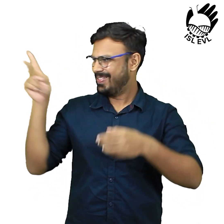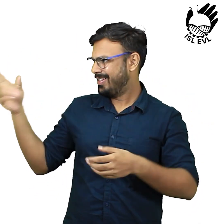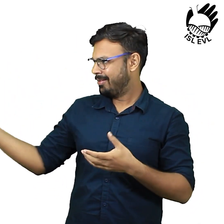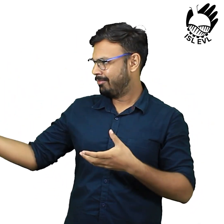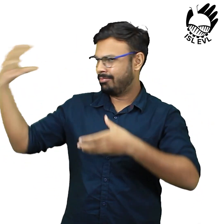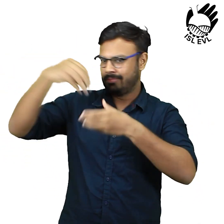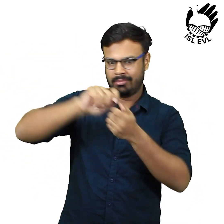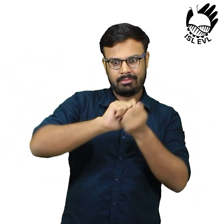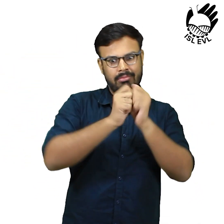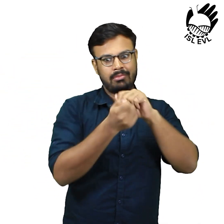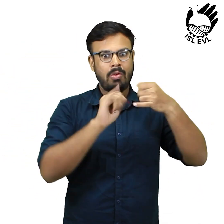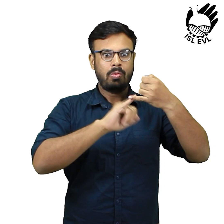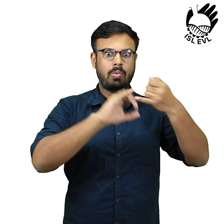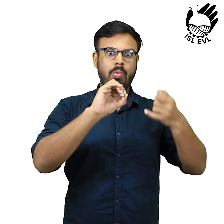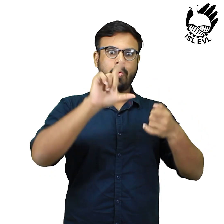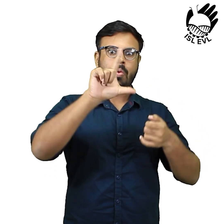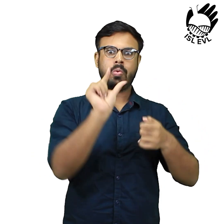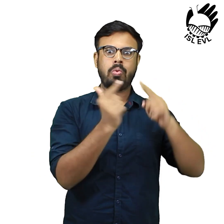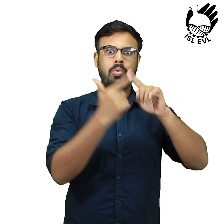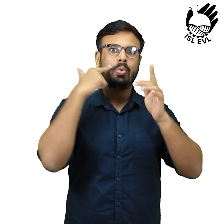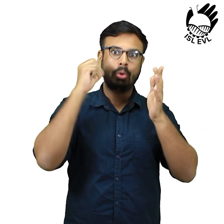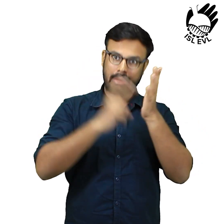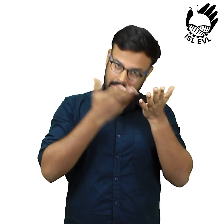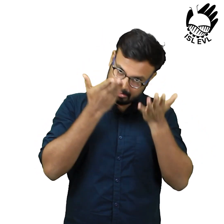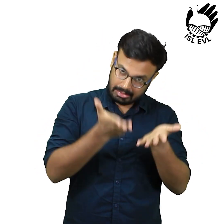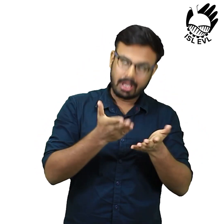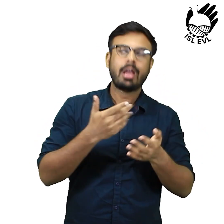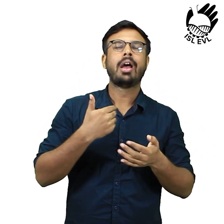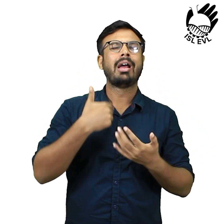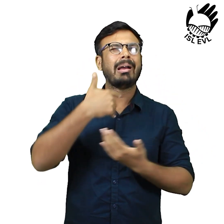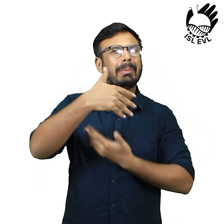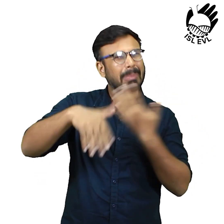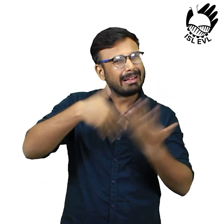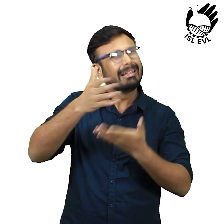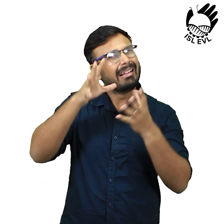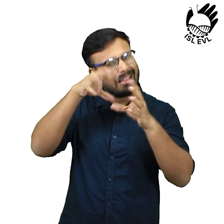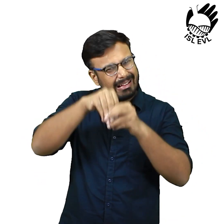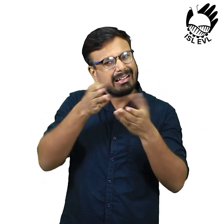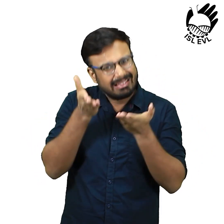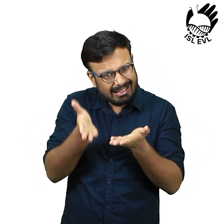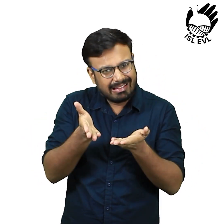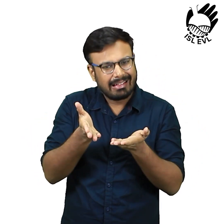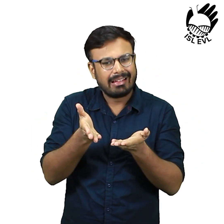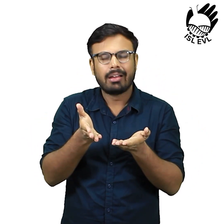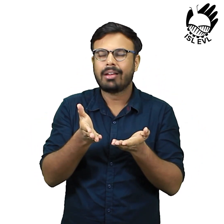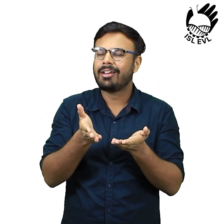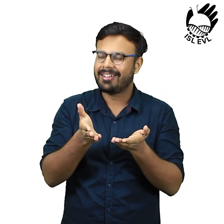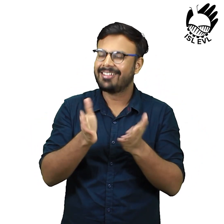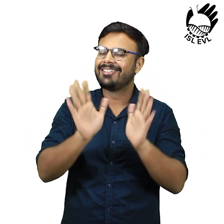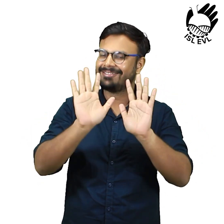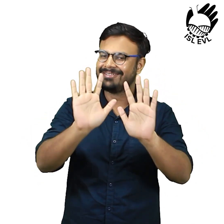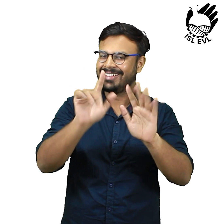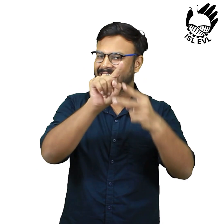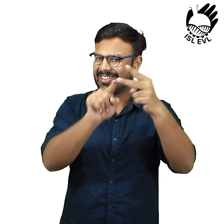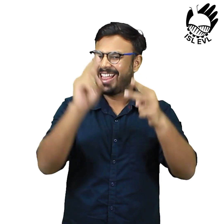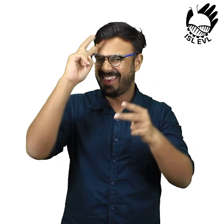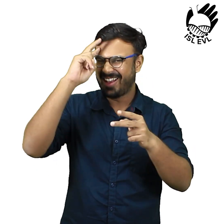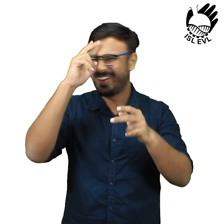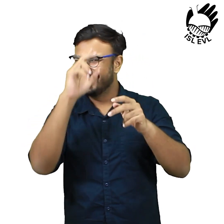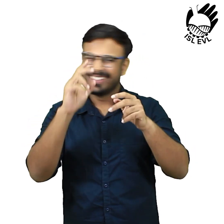of silicon in this way. We have two major questions, like what is the meaning of solution?